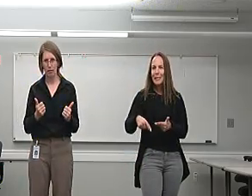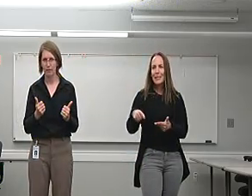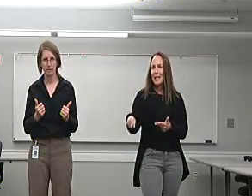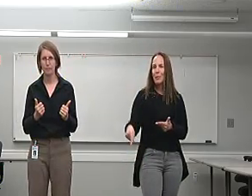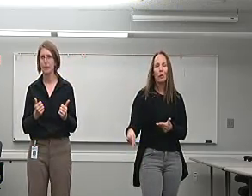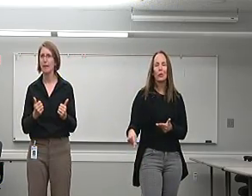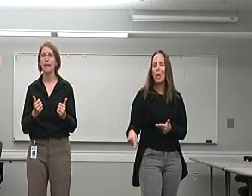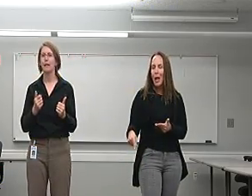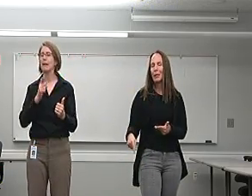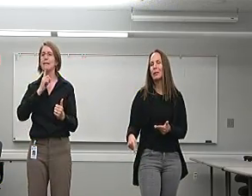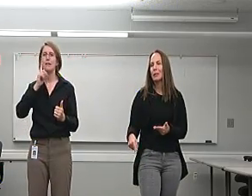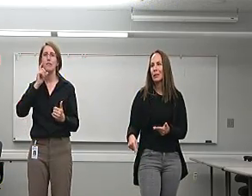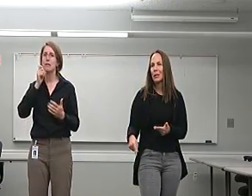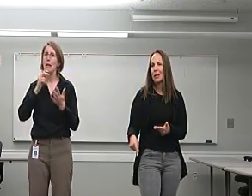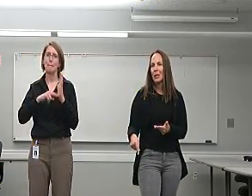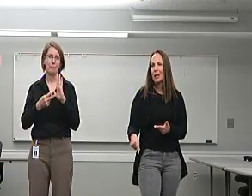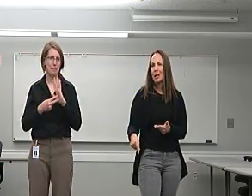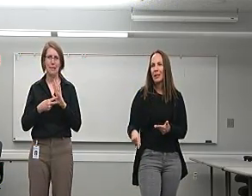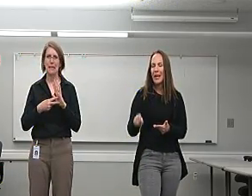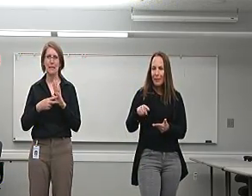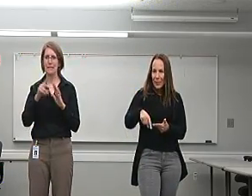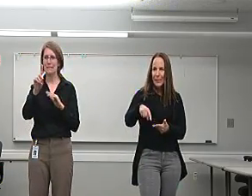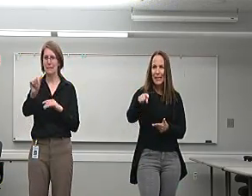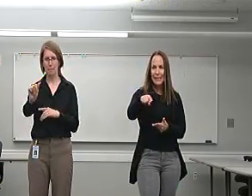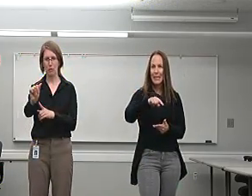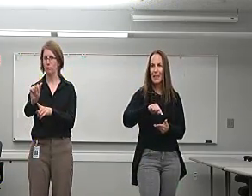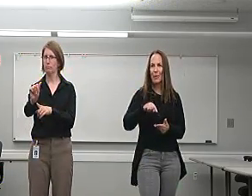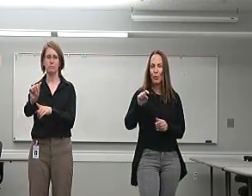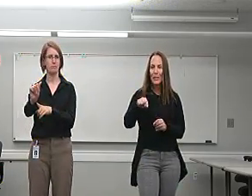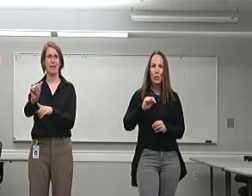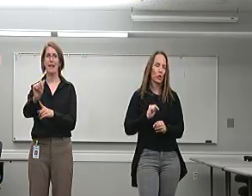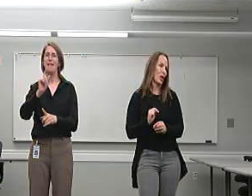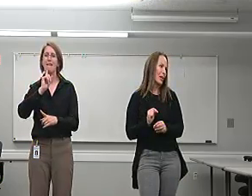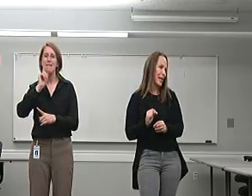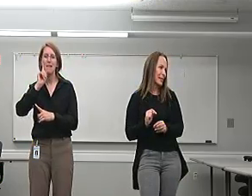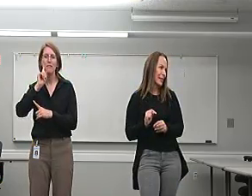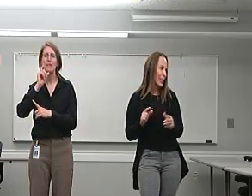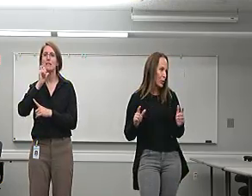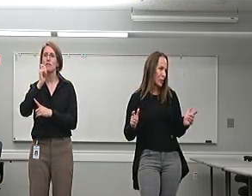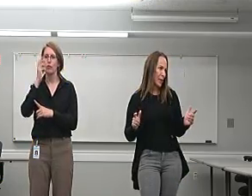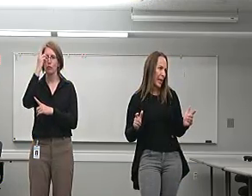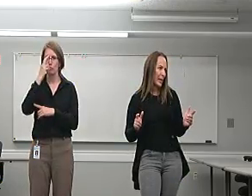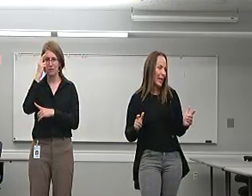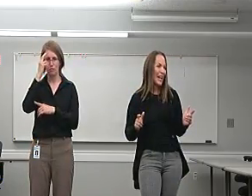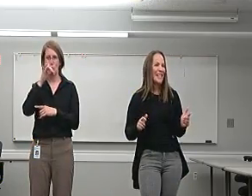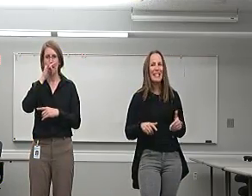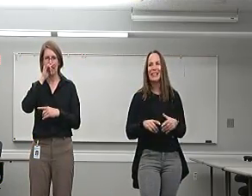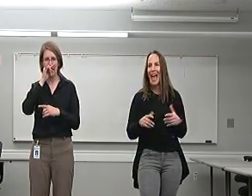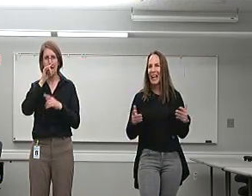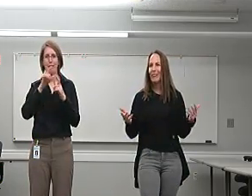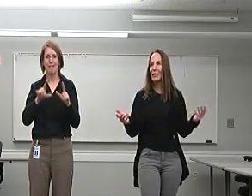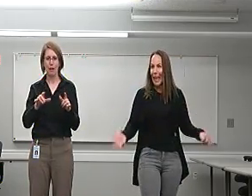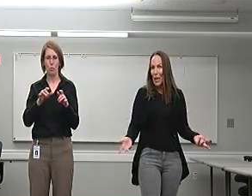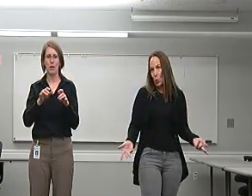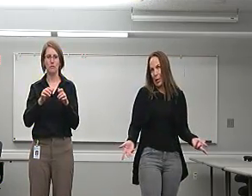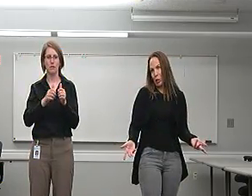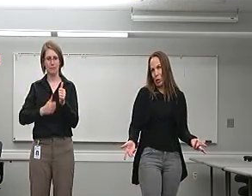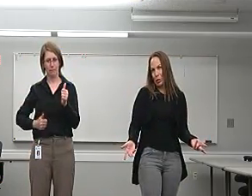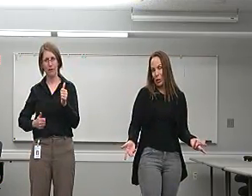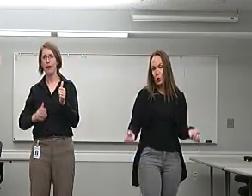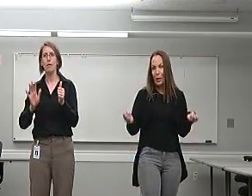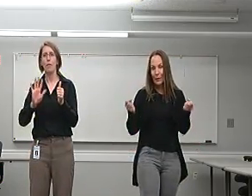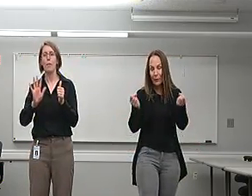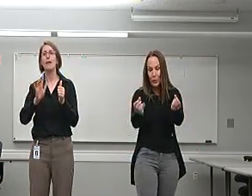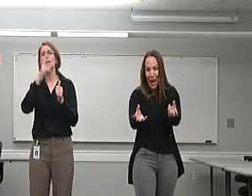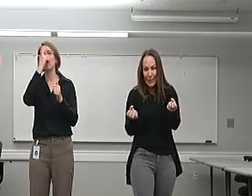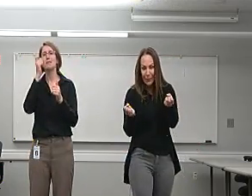child. Deafness isn't the reason your child has a language delay. It's a lack of language. If you're not giving